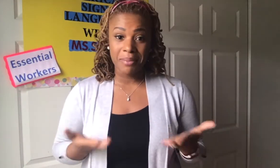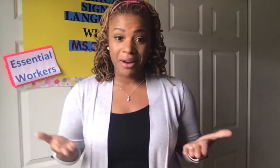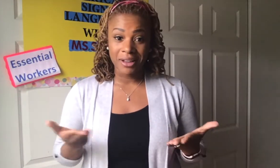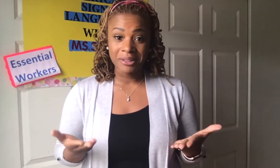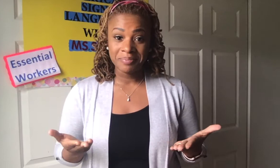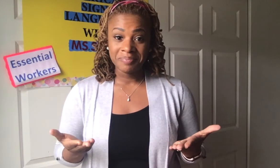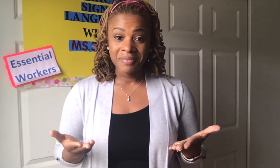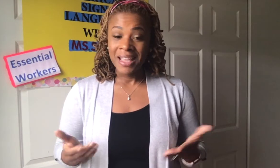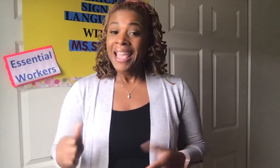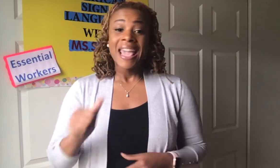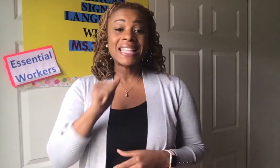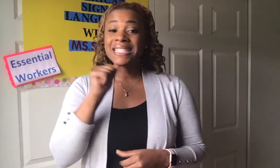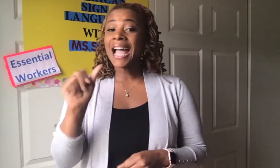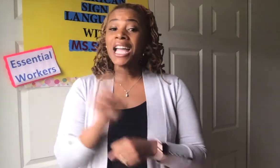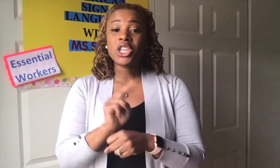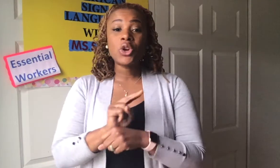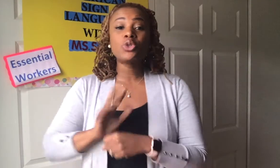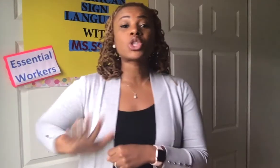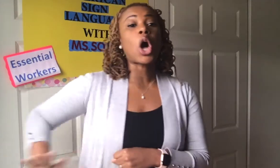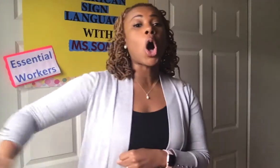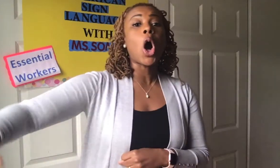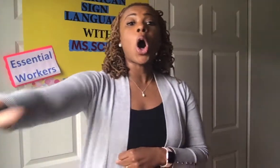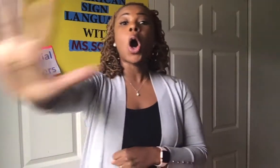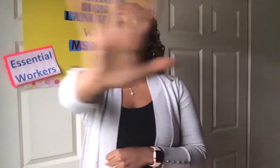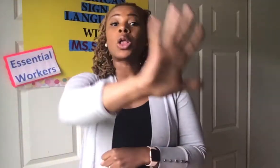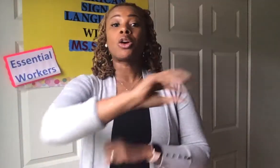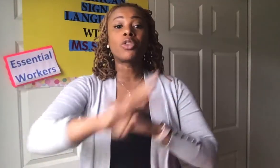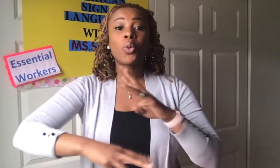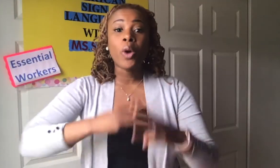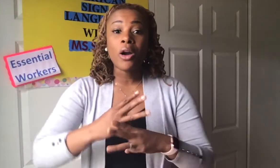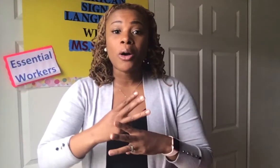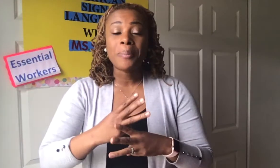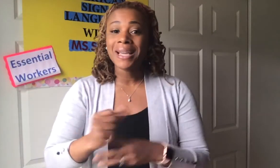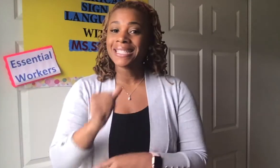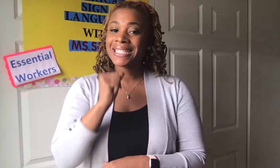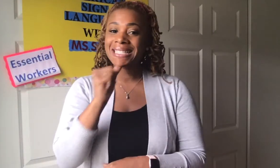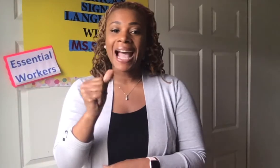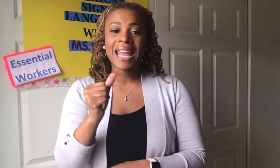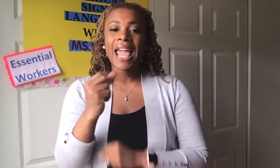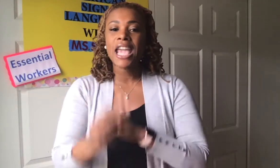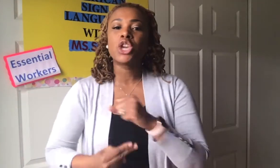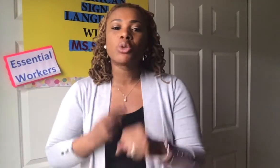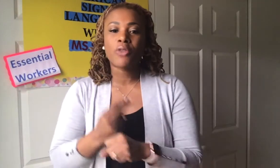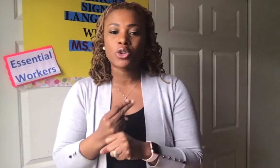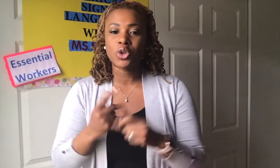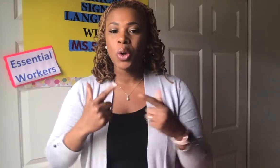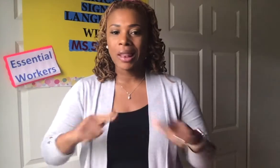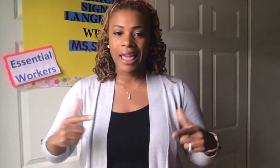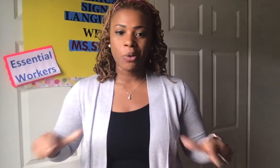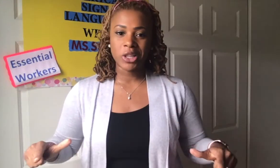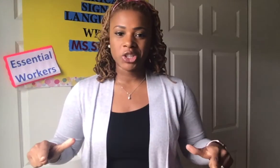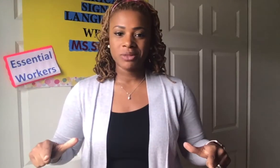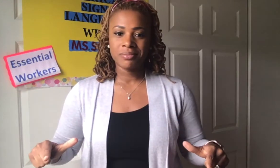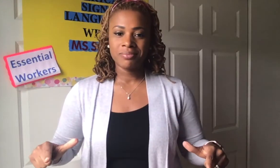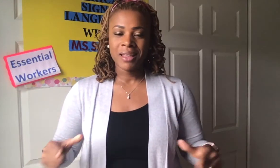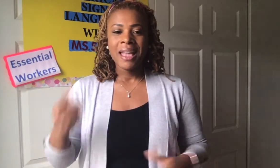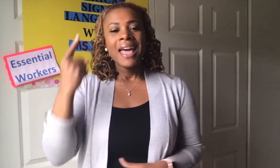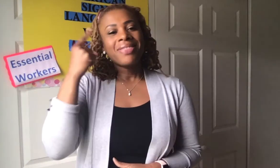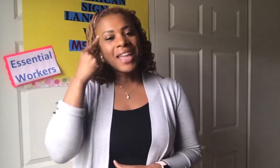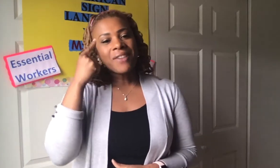America. It's not used all over the world because it's not a universal language. Think of it